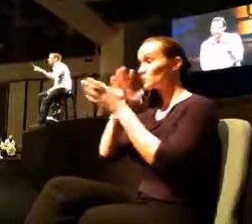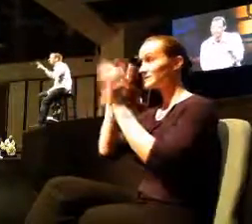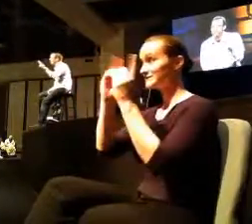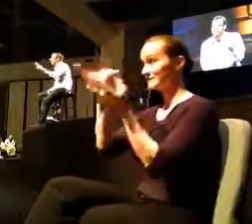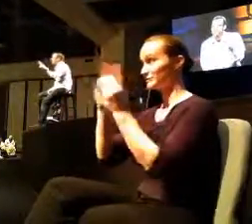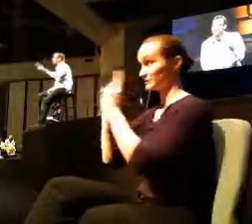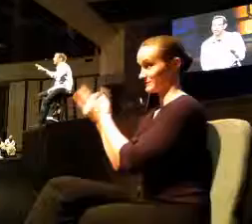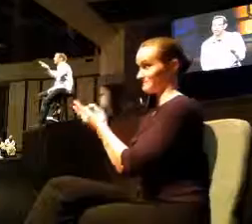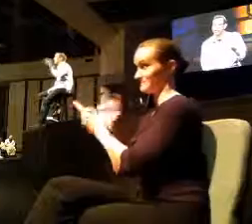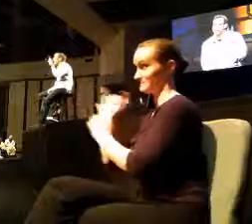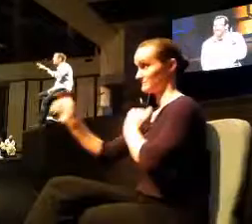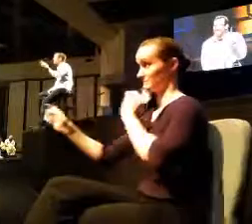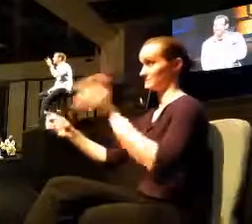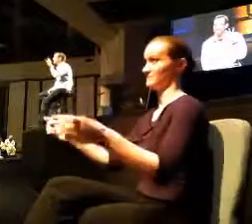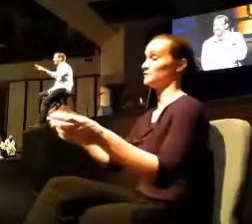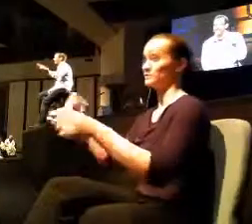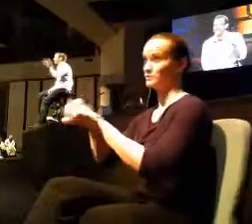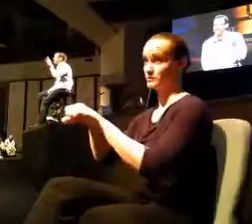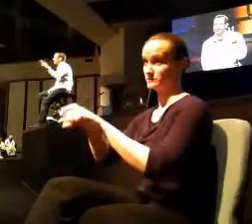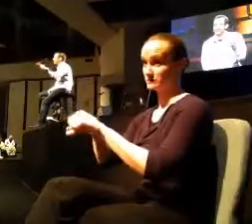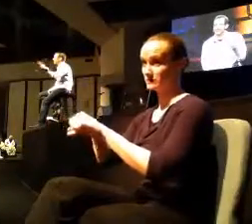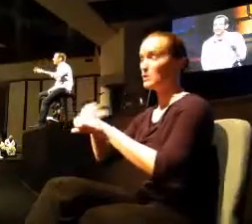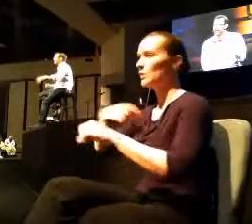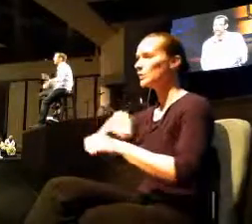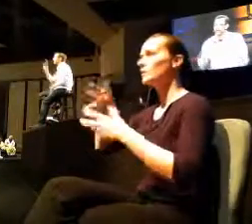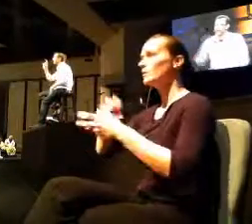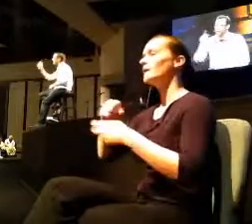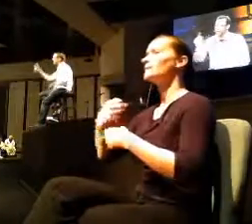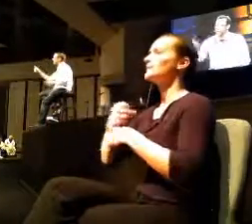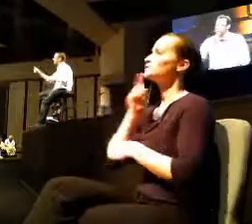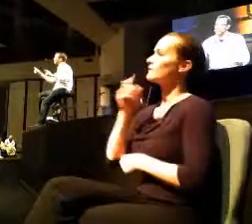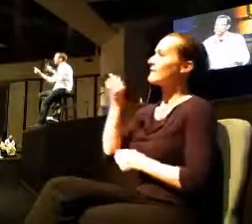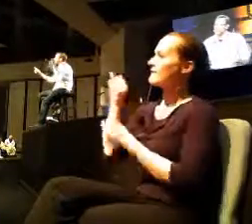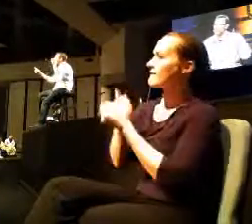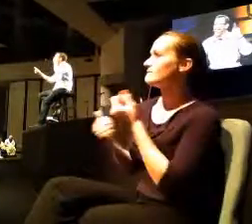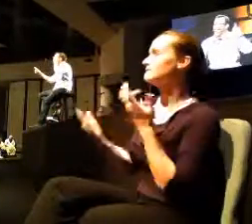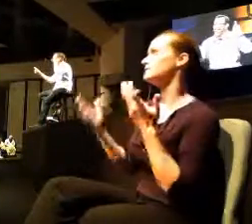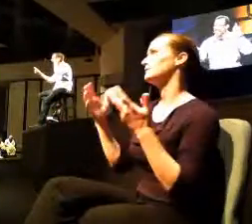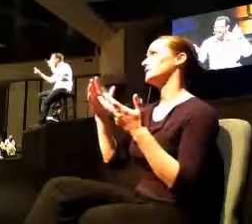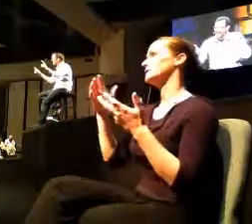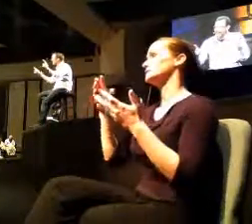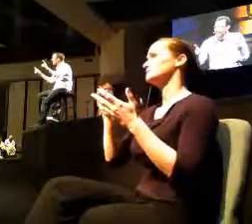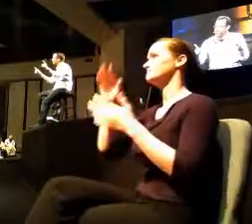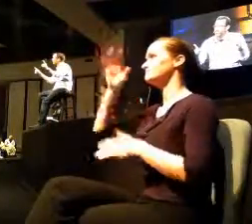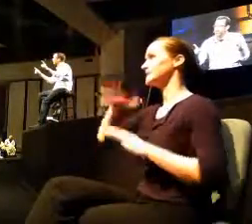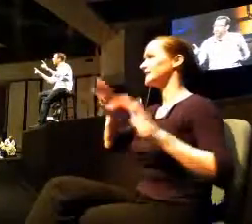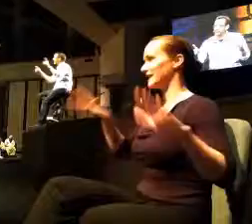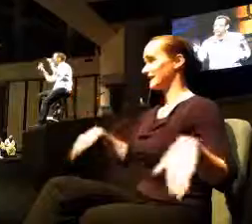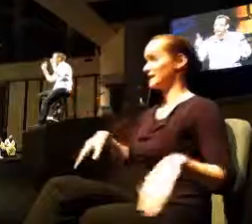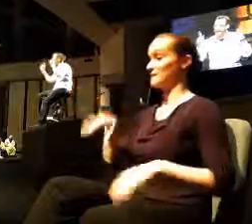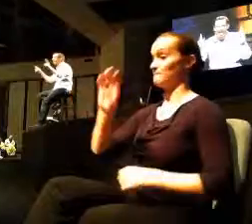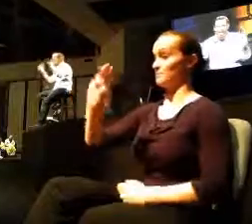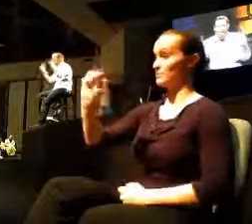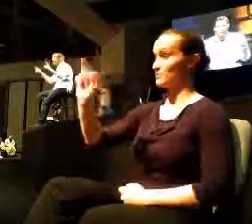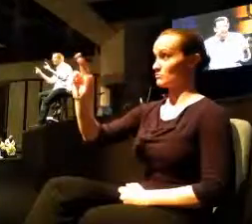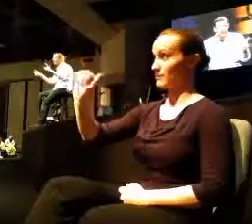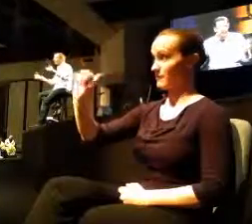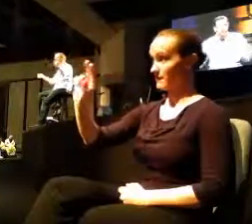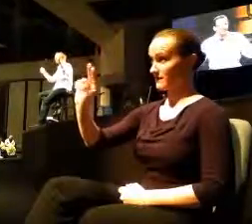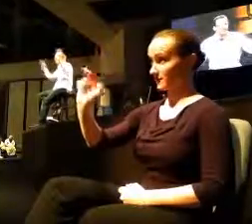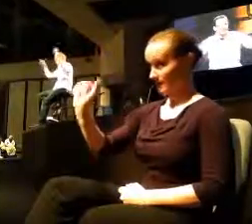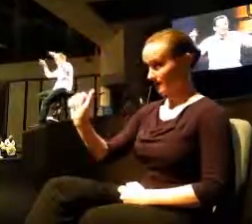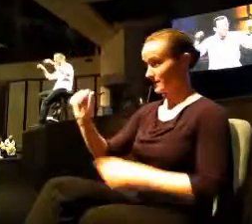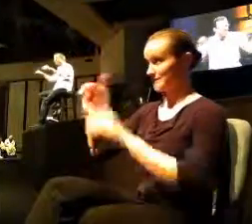year, we make sure that every kid that needs shoes in Marana School District and Anti-School District have